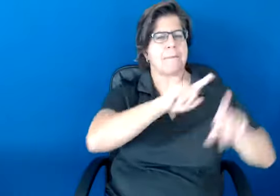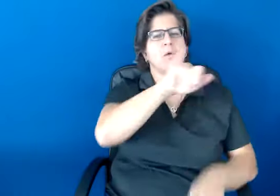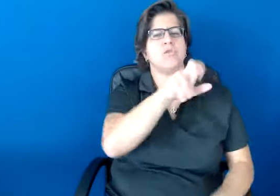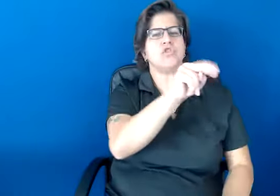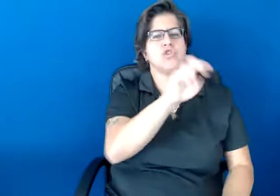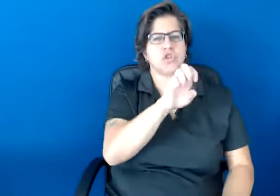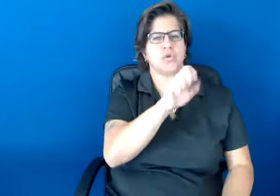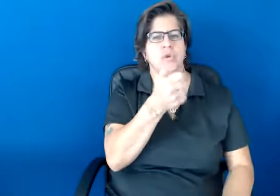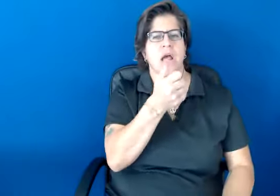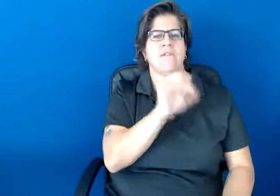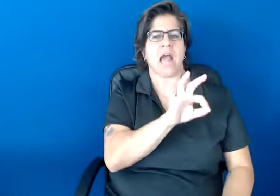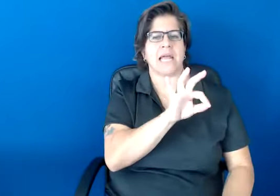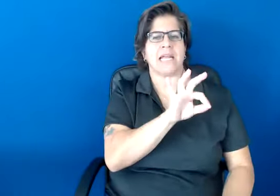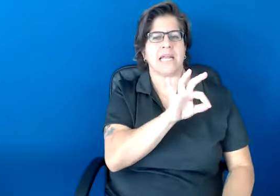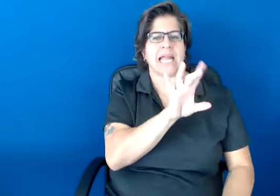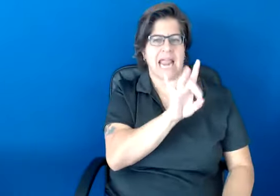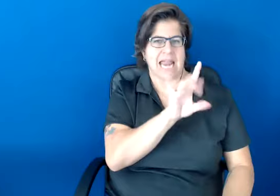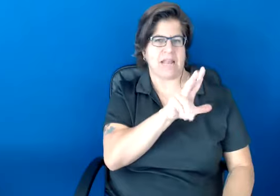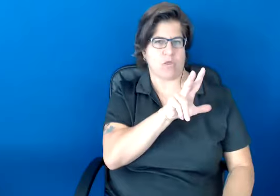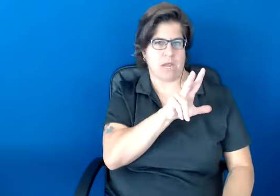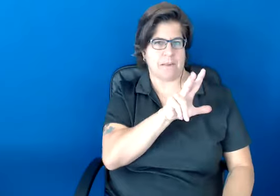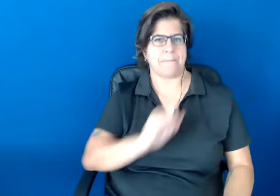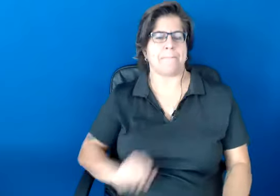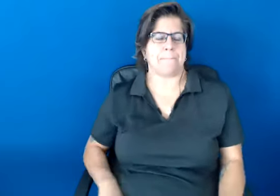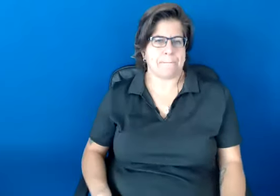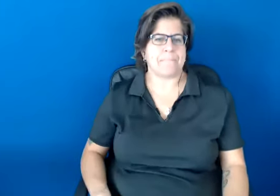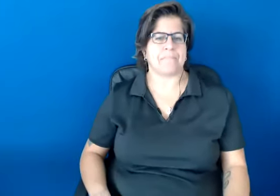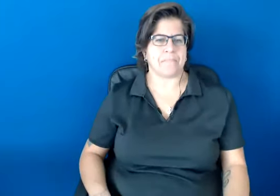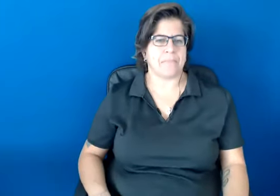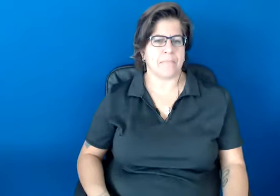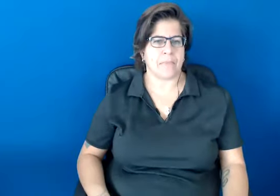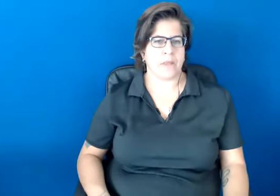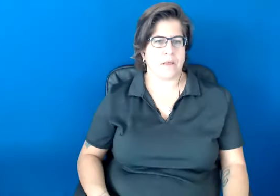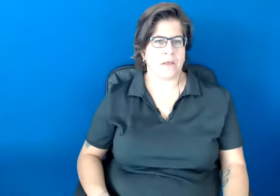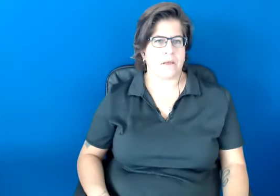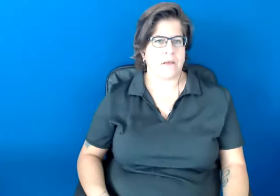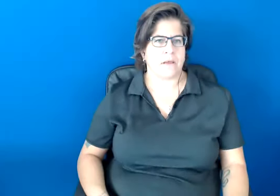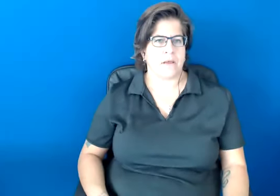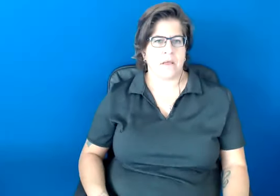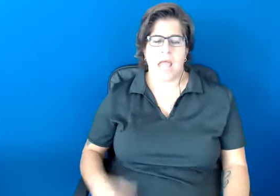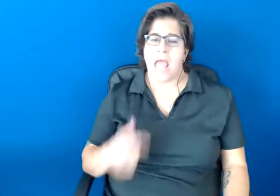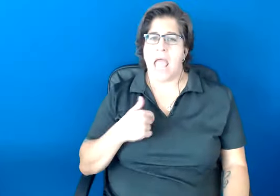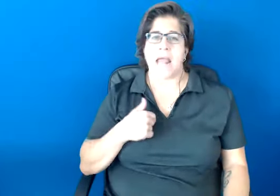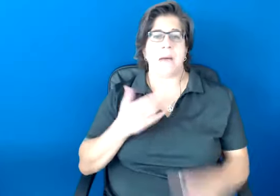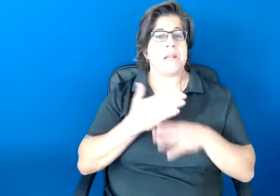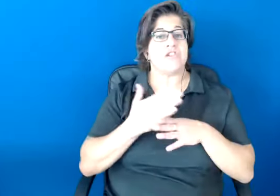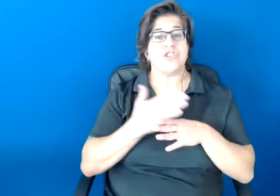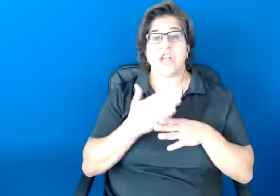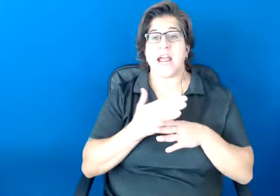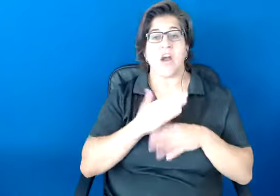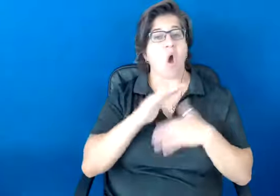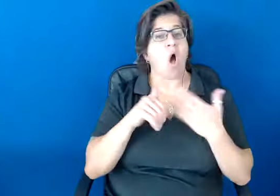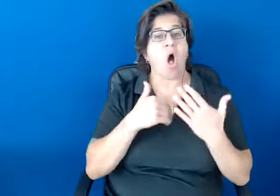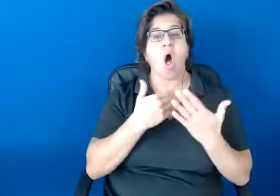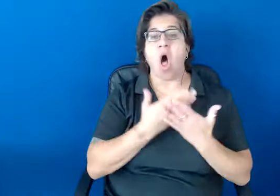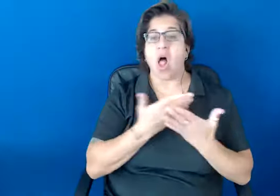June of 1983. And I just am going to share all of that with